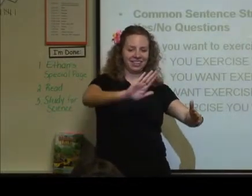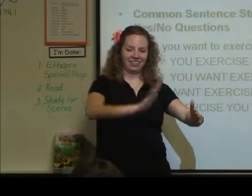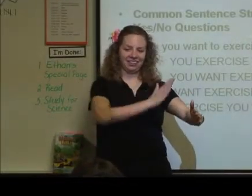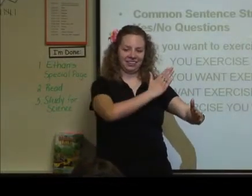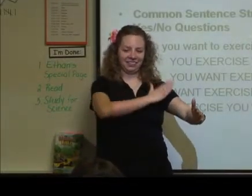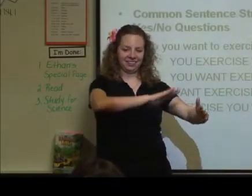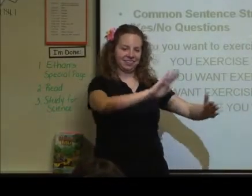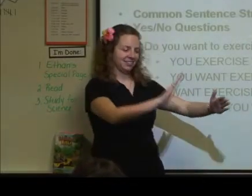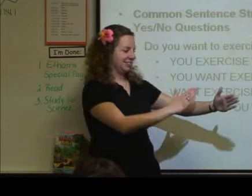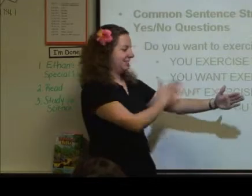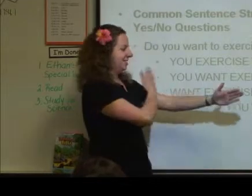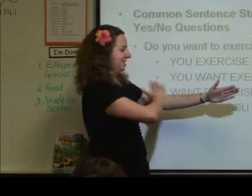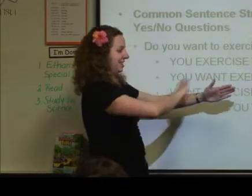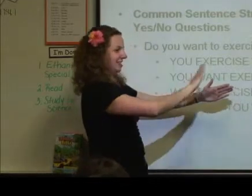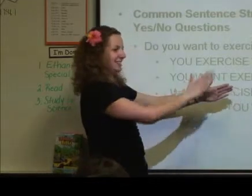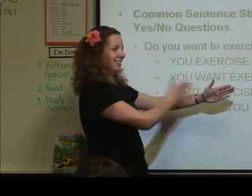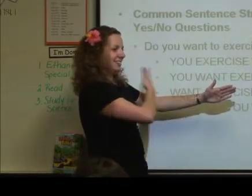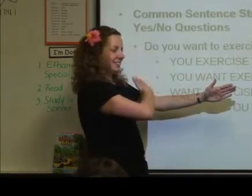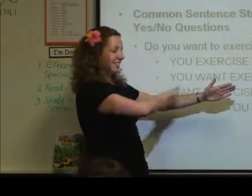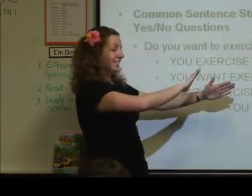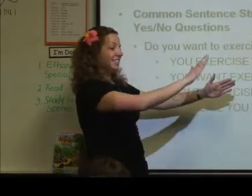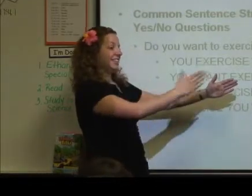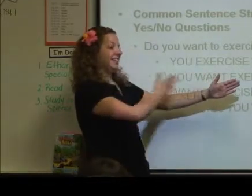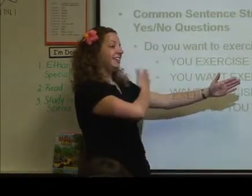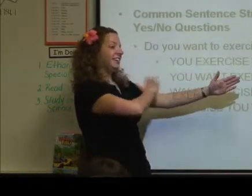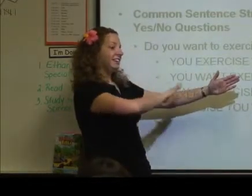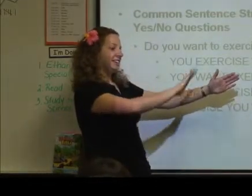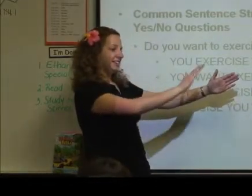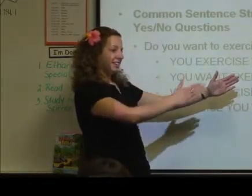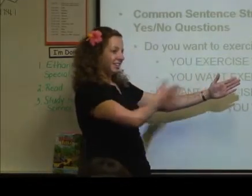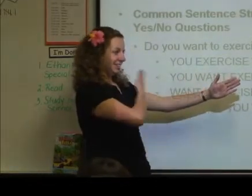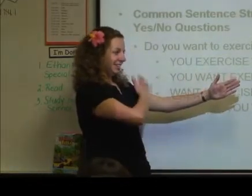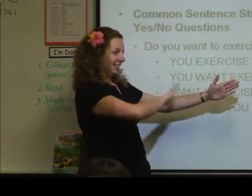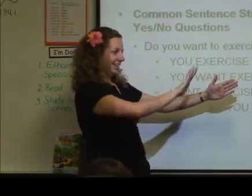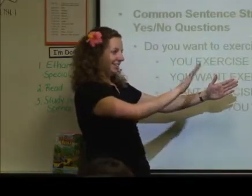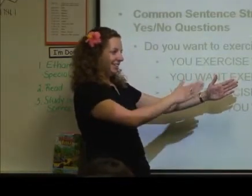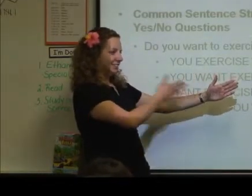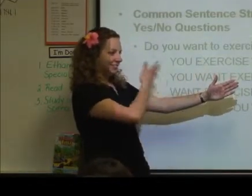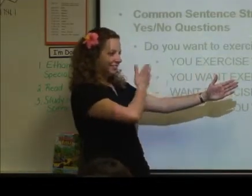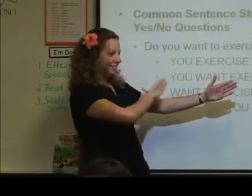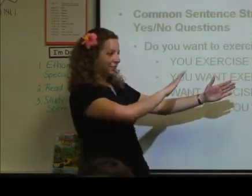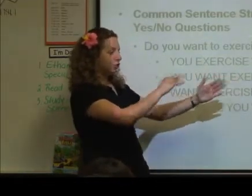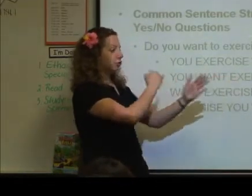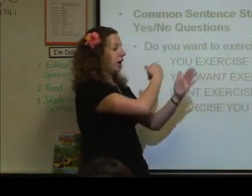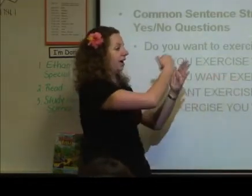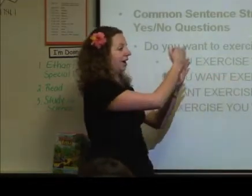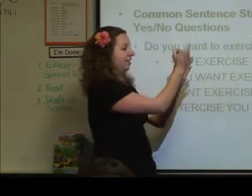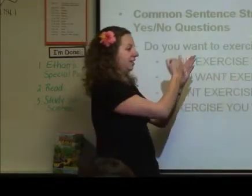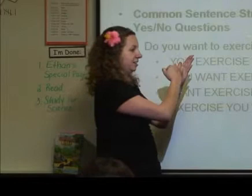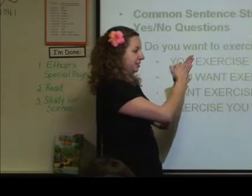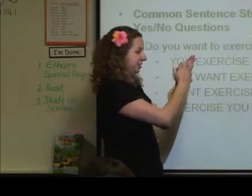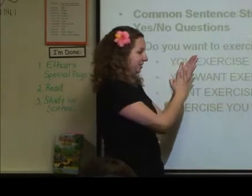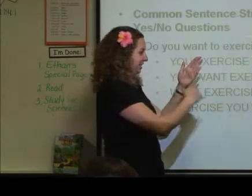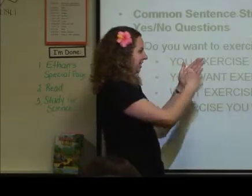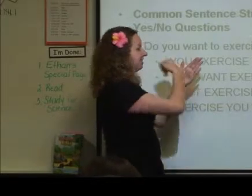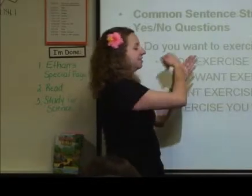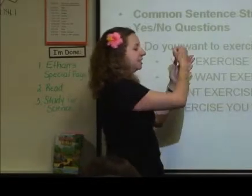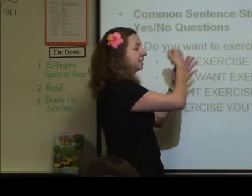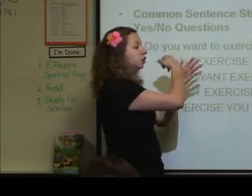Sing. What is that? This is sing. Sing. Now. Sing. Draw. So it's here. This is